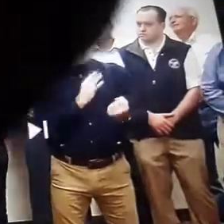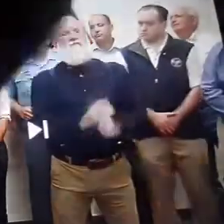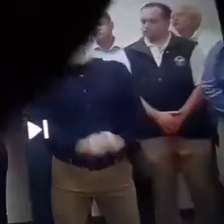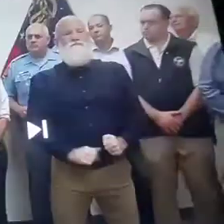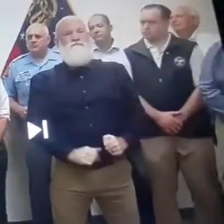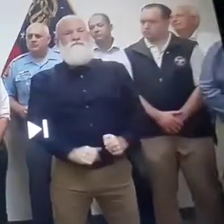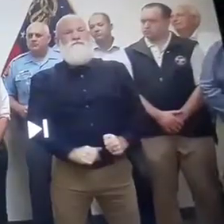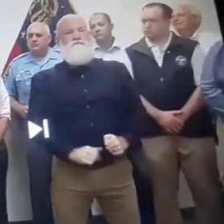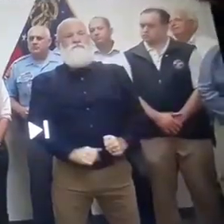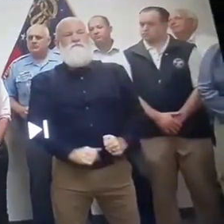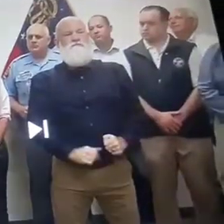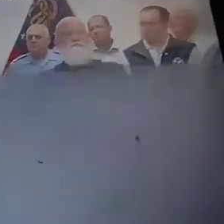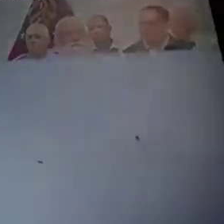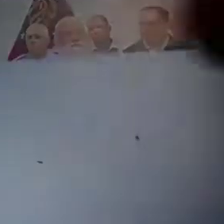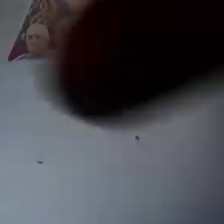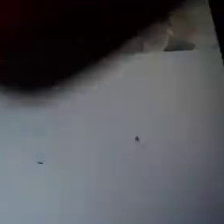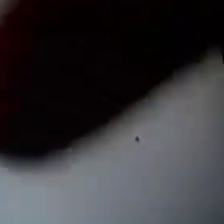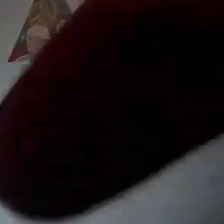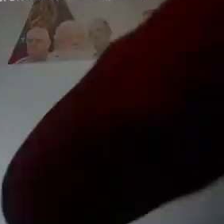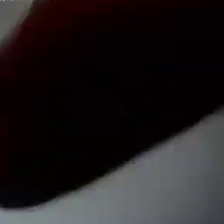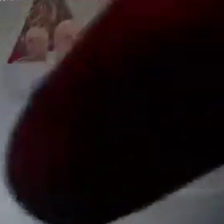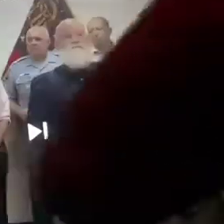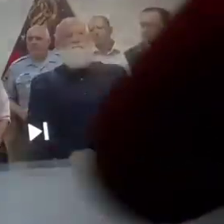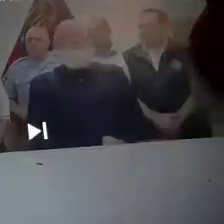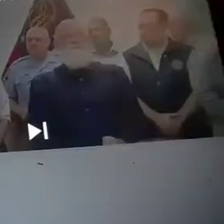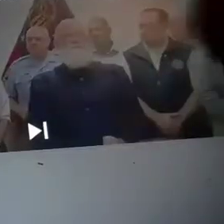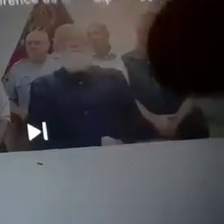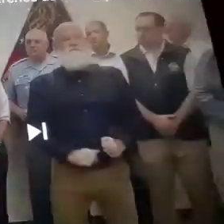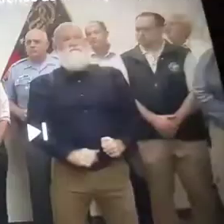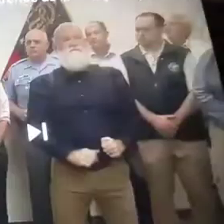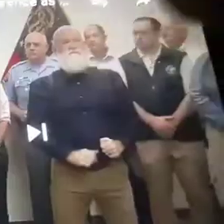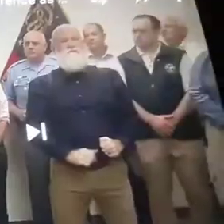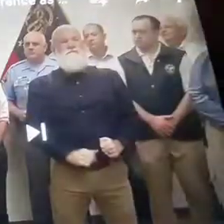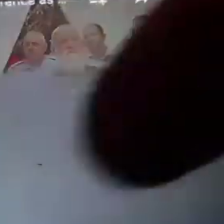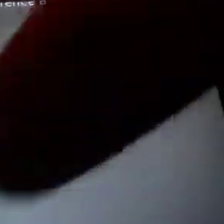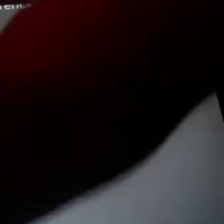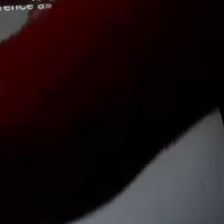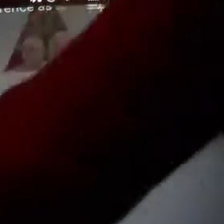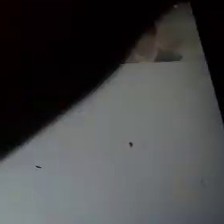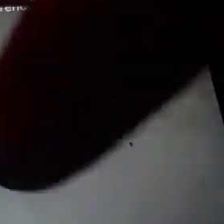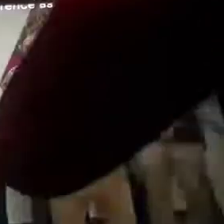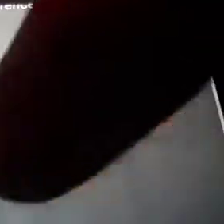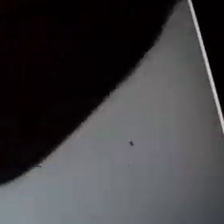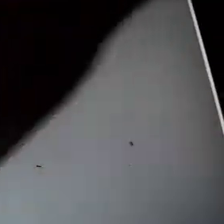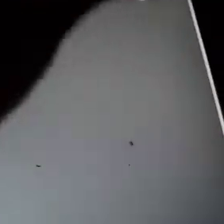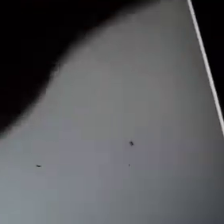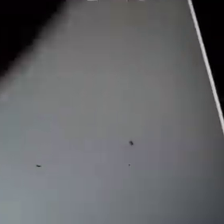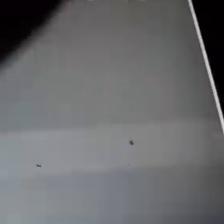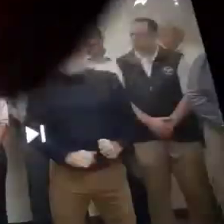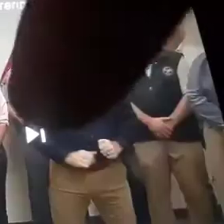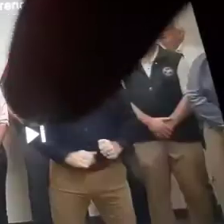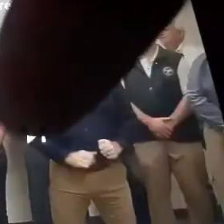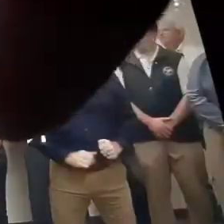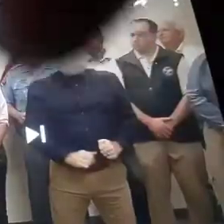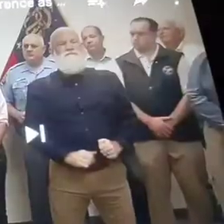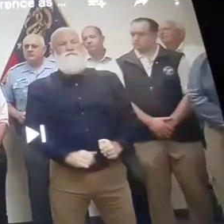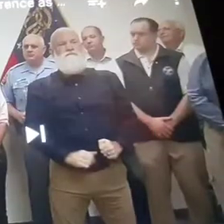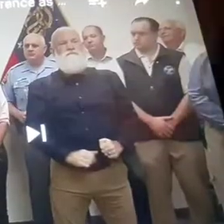response. A great to what? A great what? Turns into what? A great response. Great.